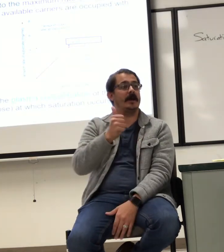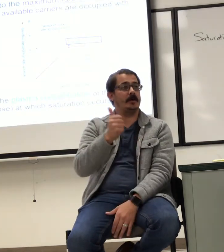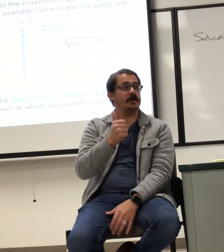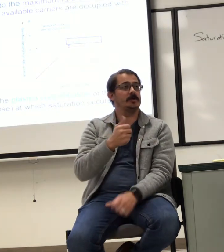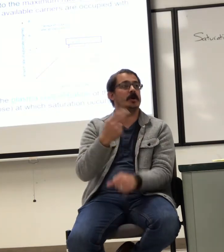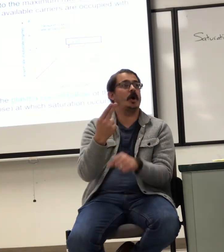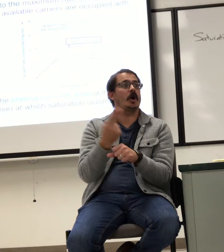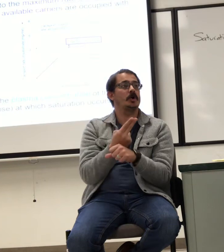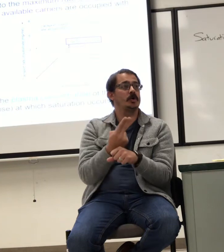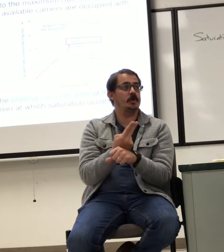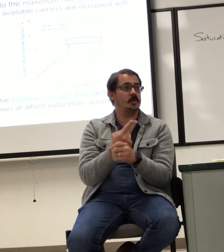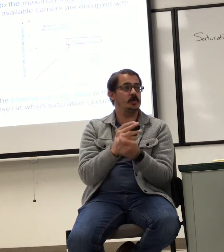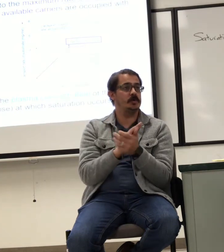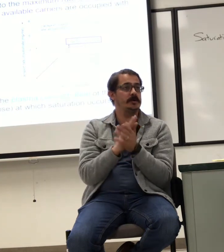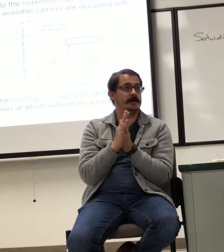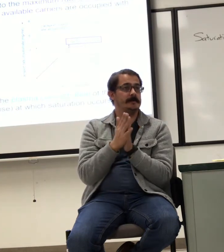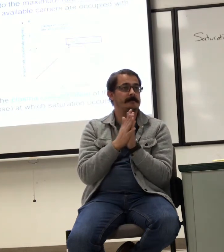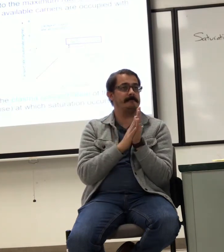and